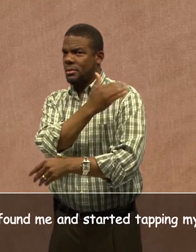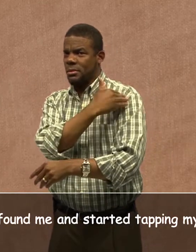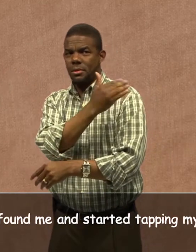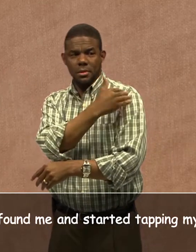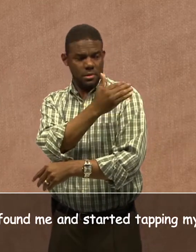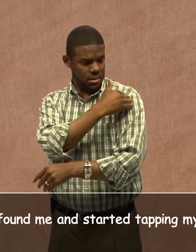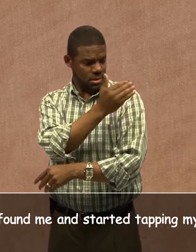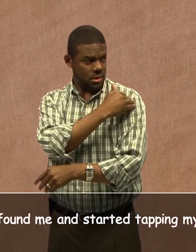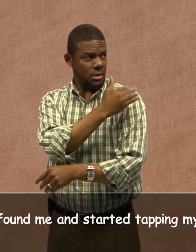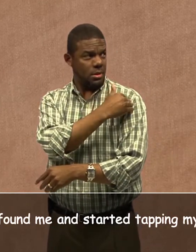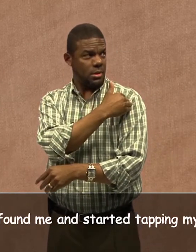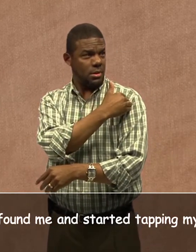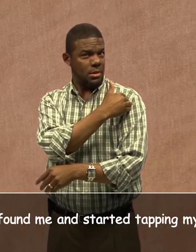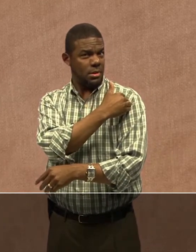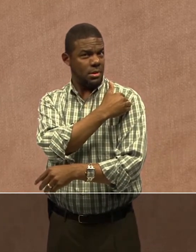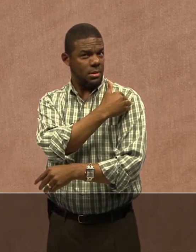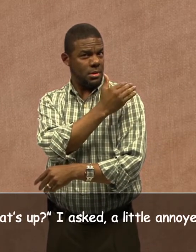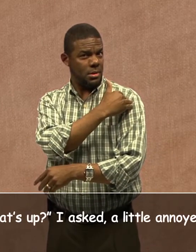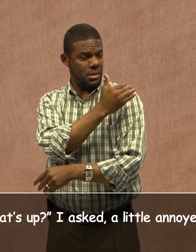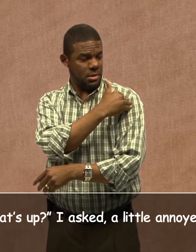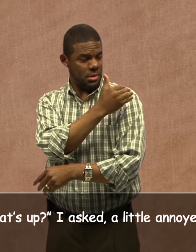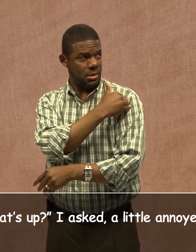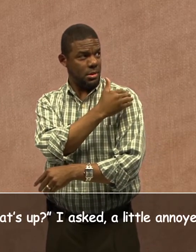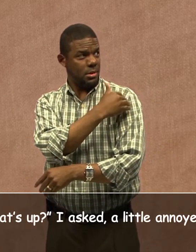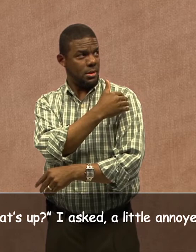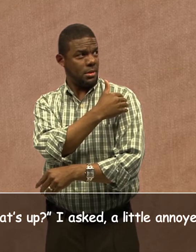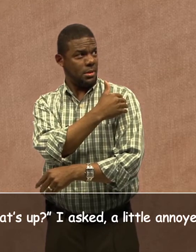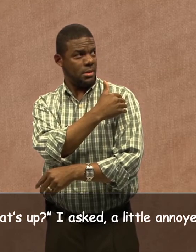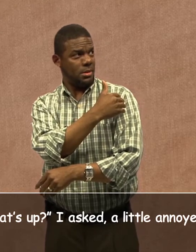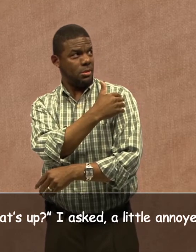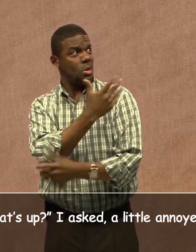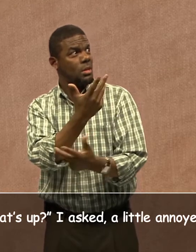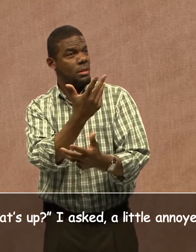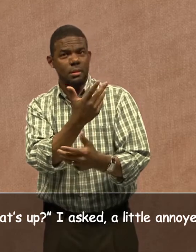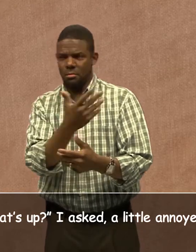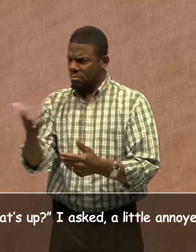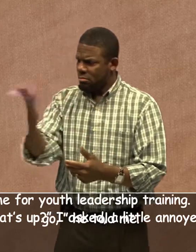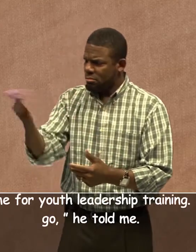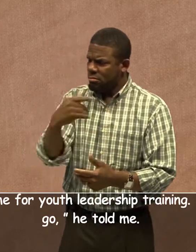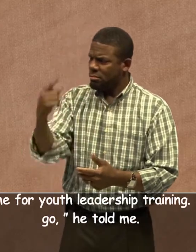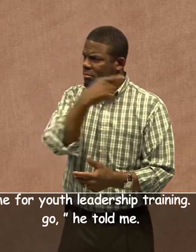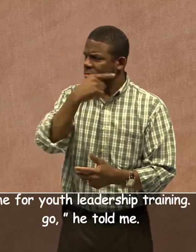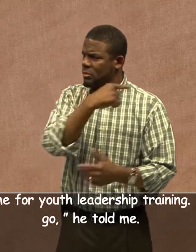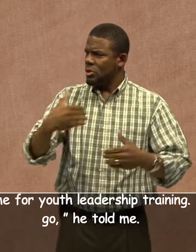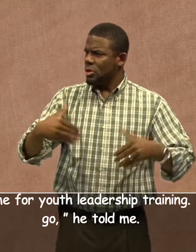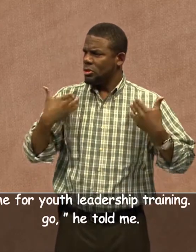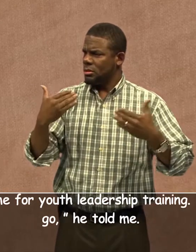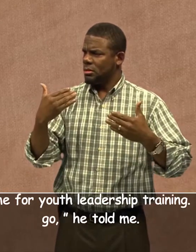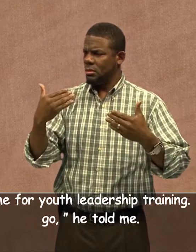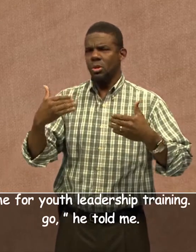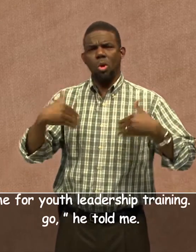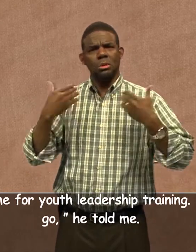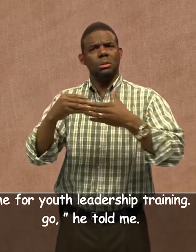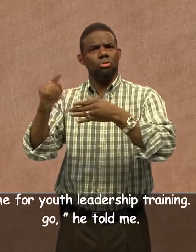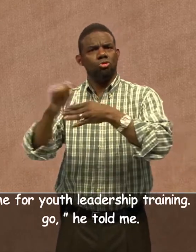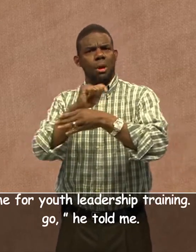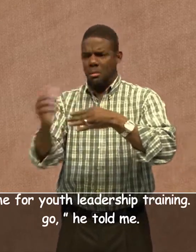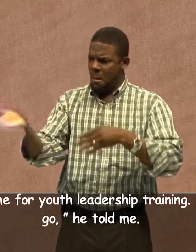"What's up?" I asked, a little annoyed. "It's time for the youth leadership training. Let's go," he told me. "Hold